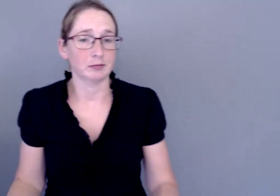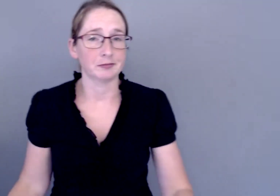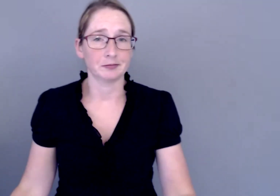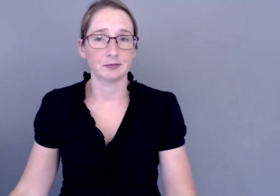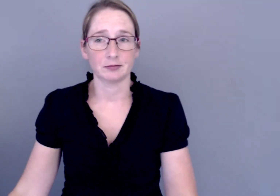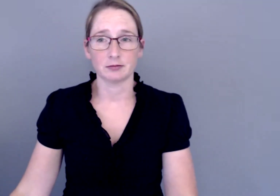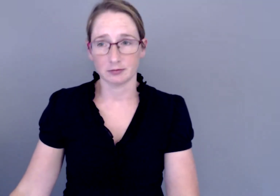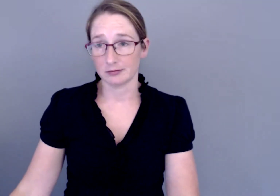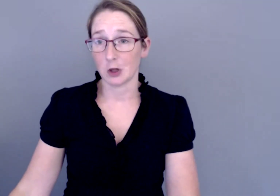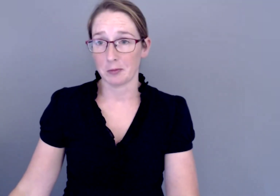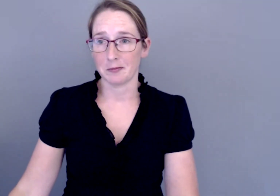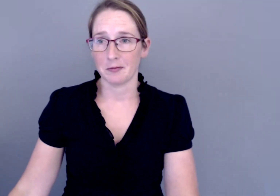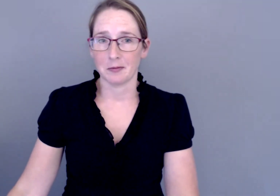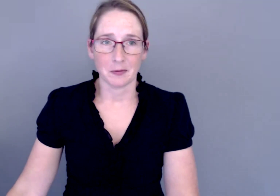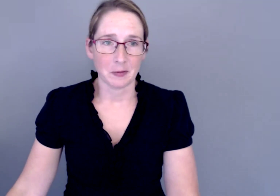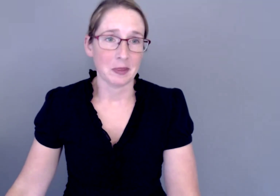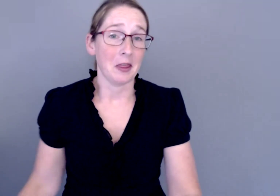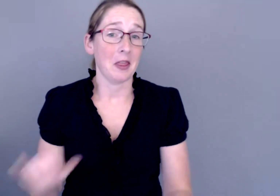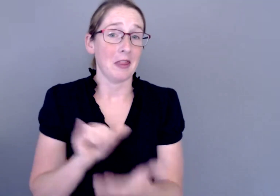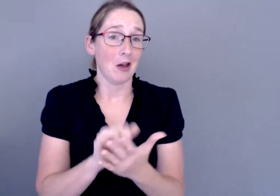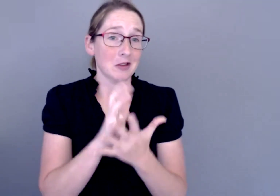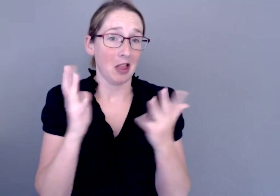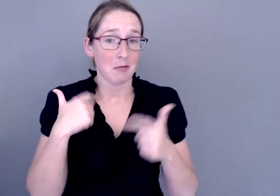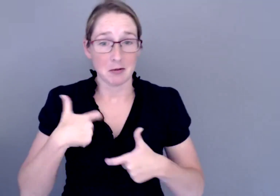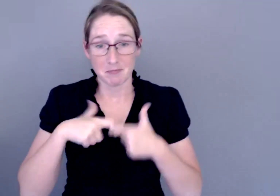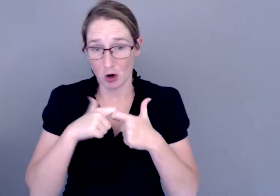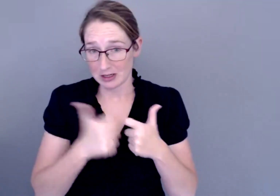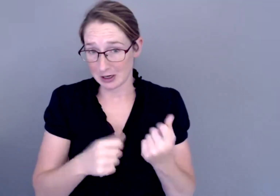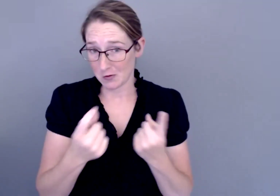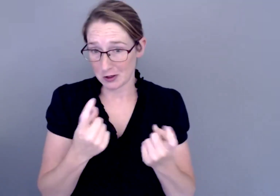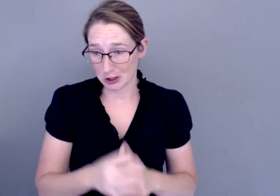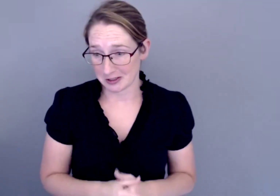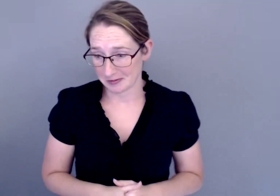I kind of said a lot, so I want to pause and see if there are questions.